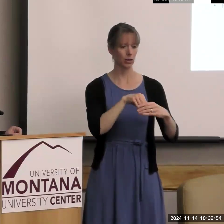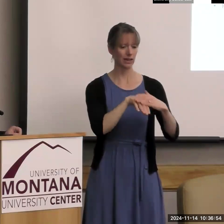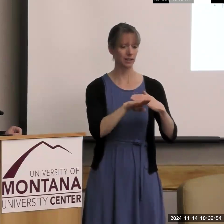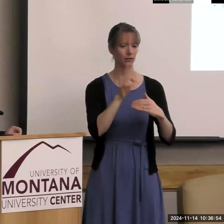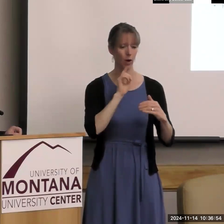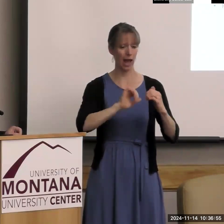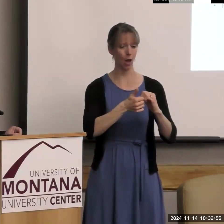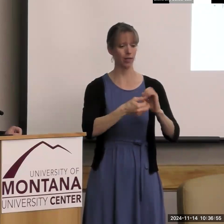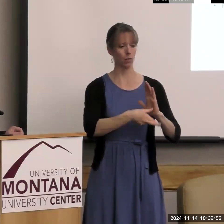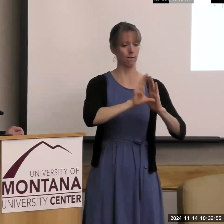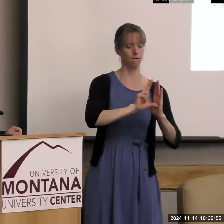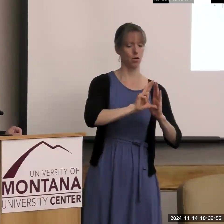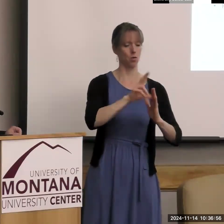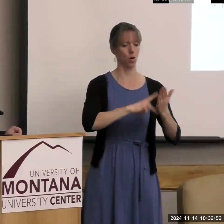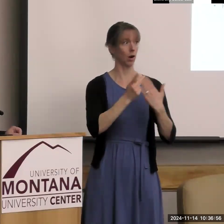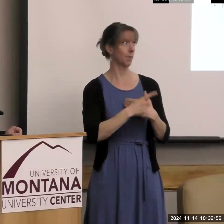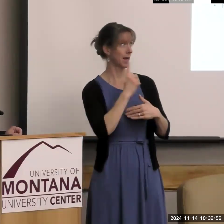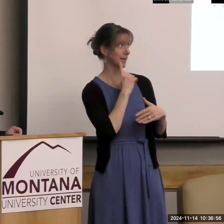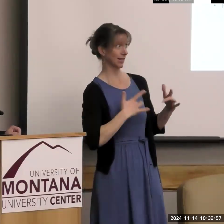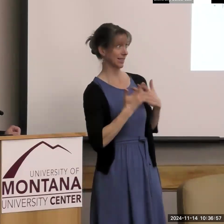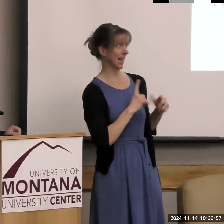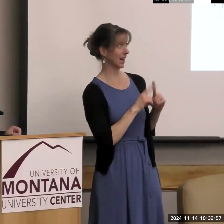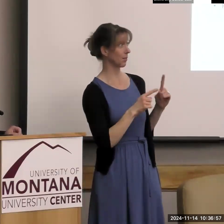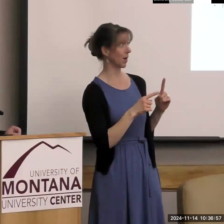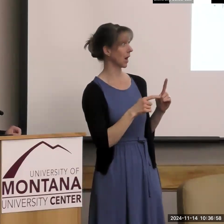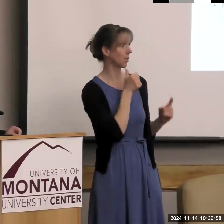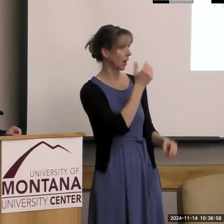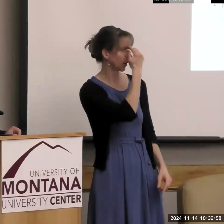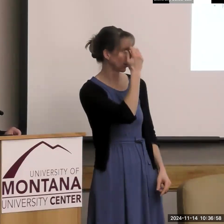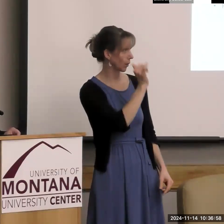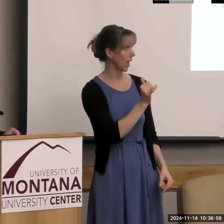programs. It sounds very exciting, but I'm not even familiar with it. I'm going